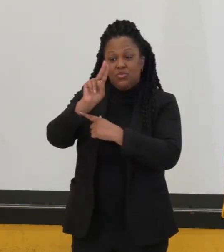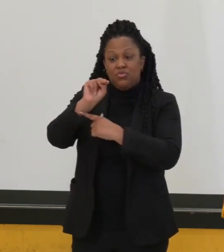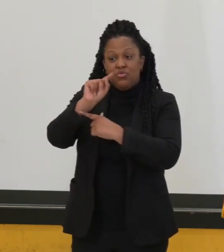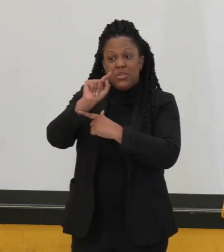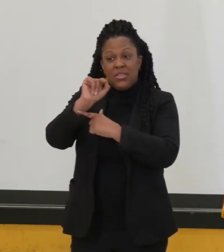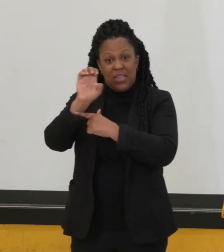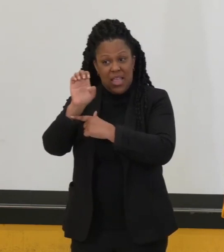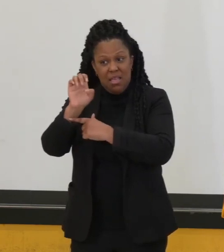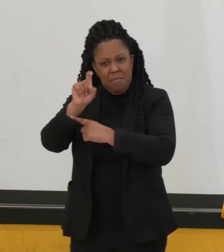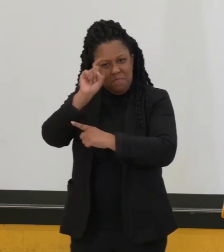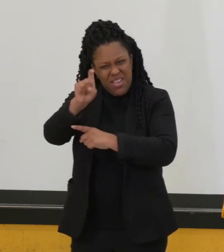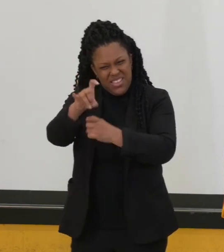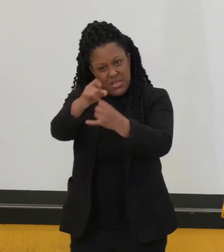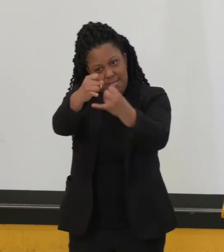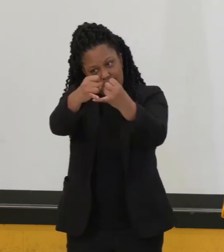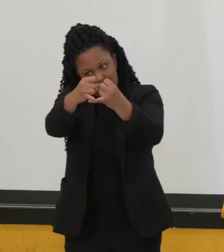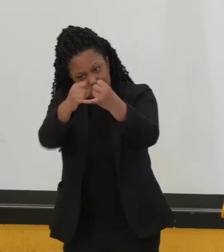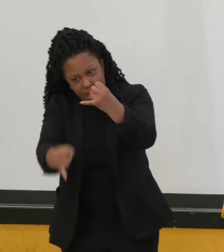questions like,